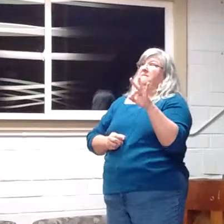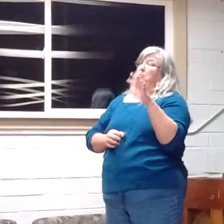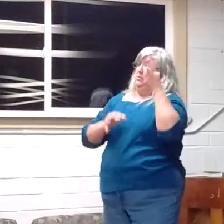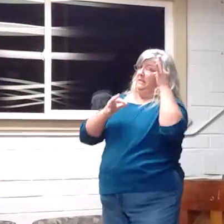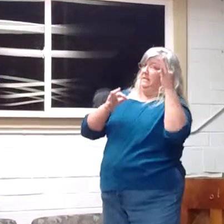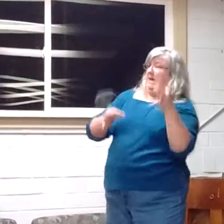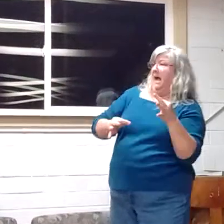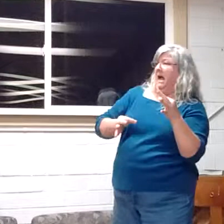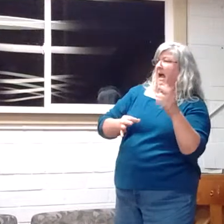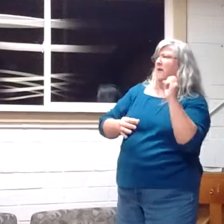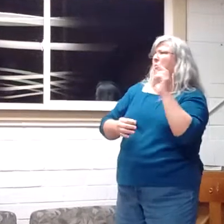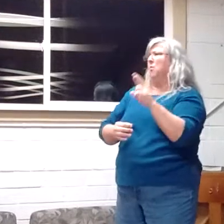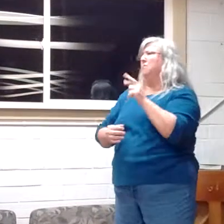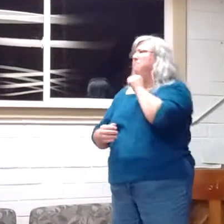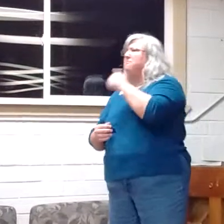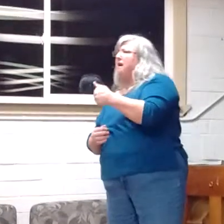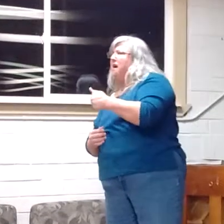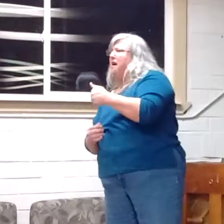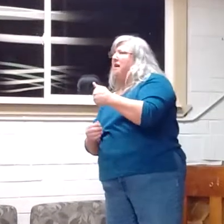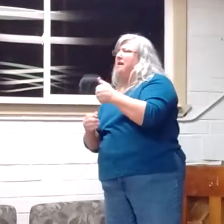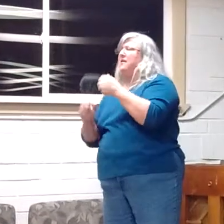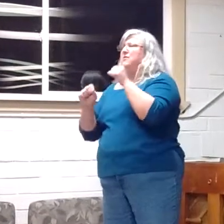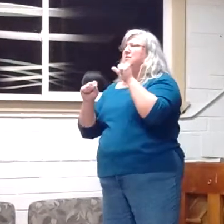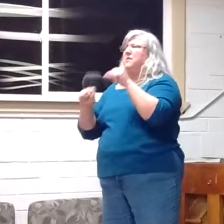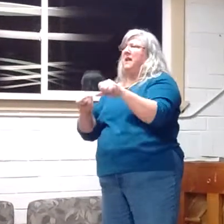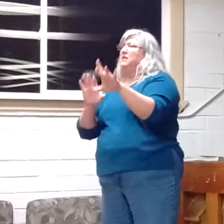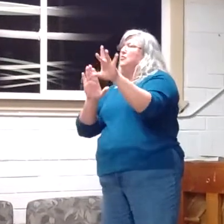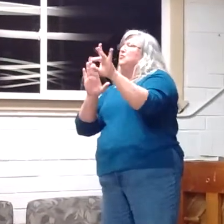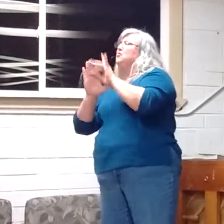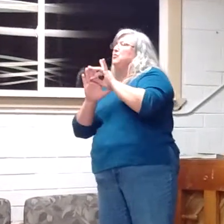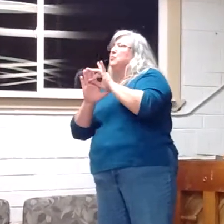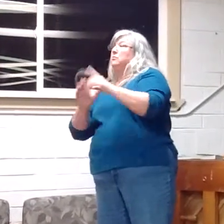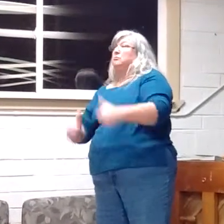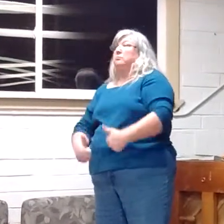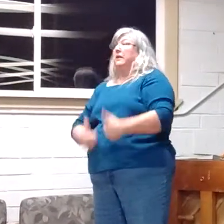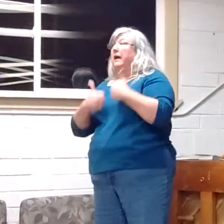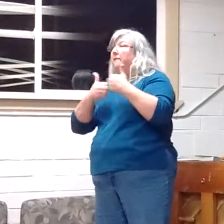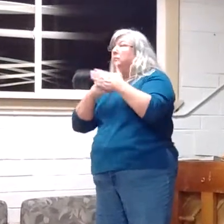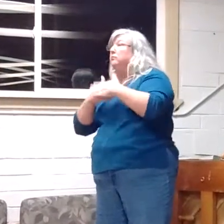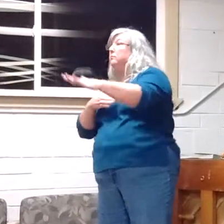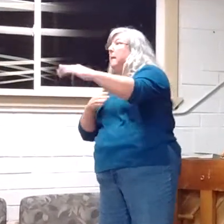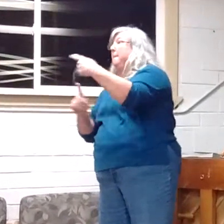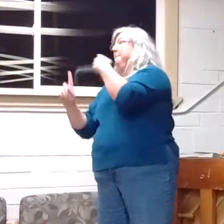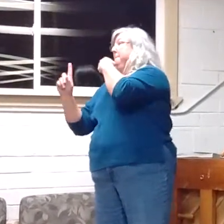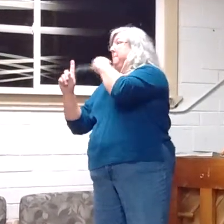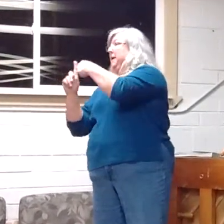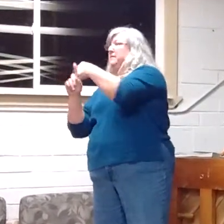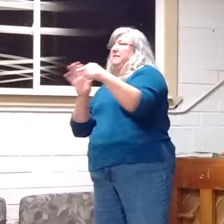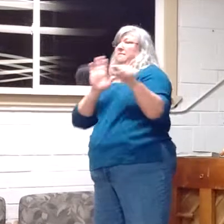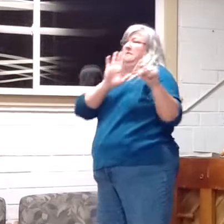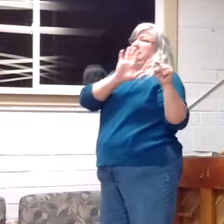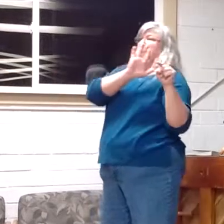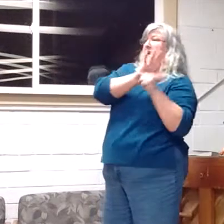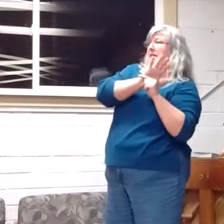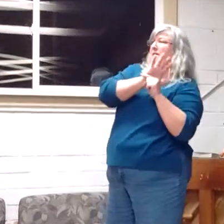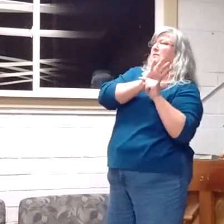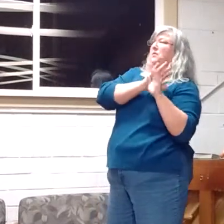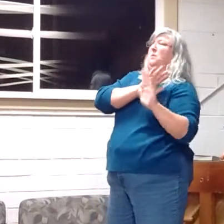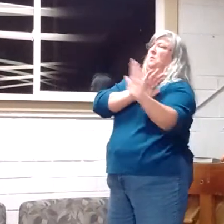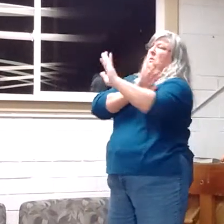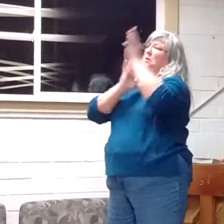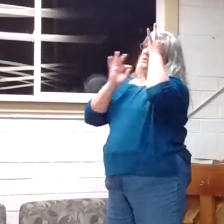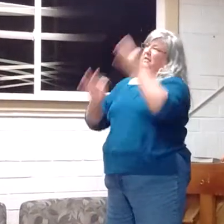subconsciously, the choice could be how to live life, negatively, positively,